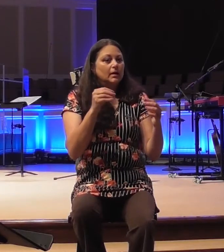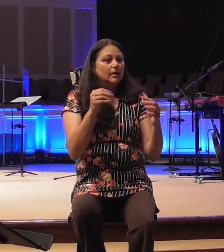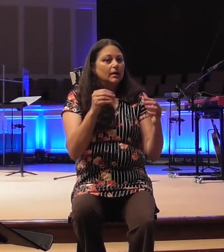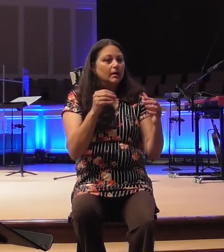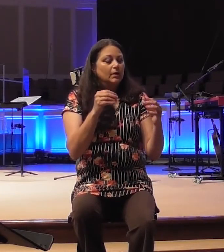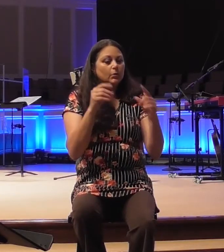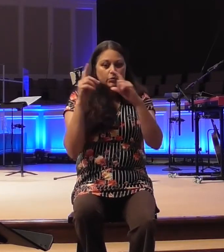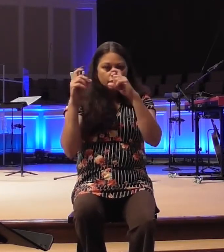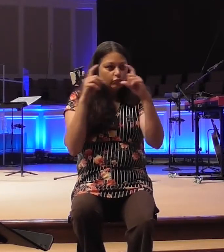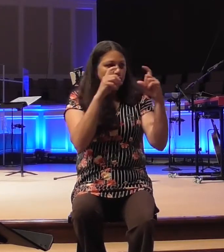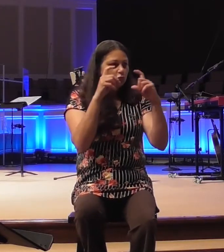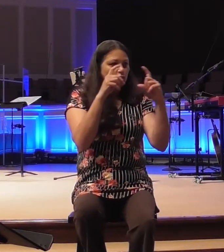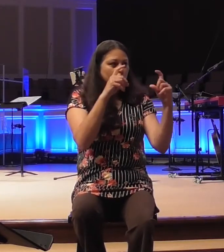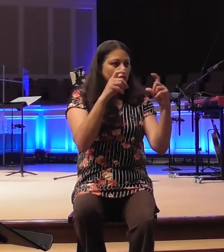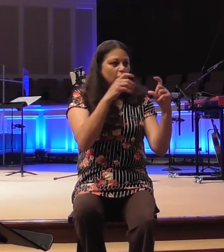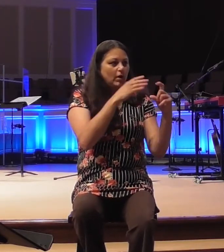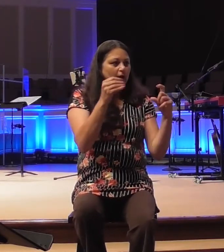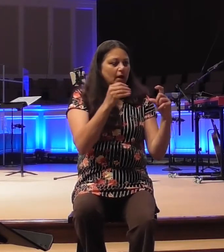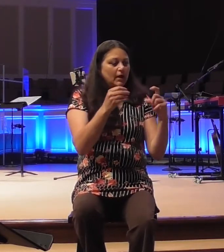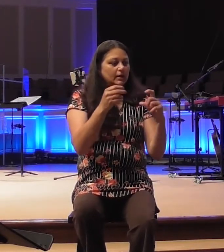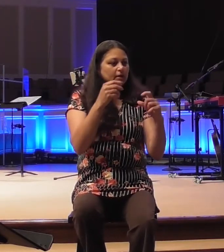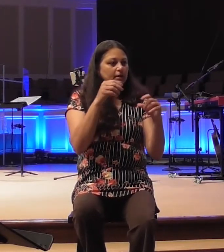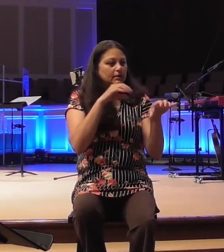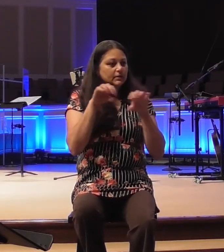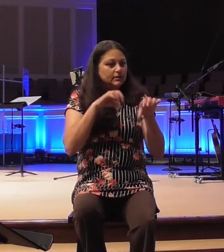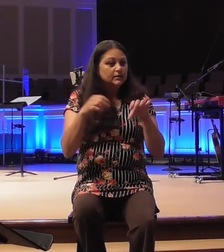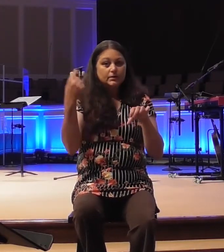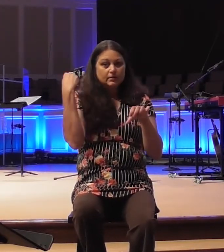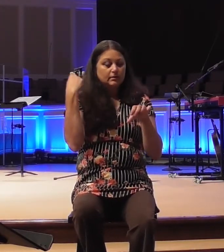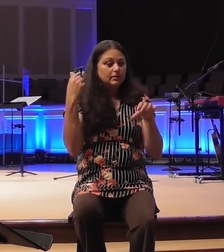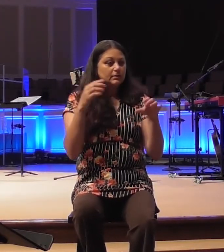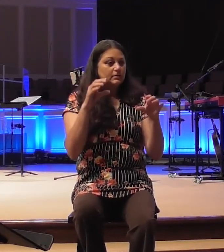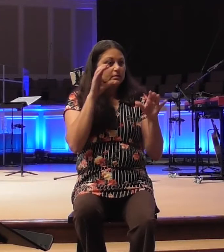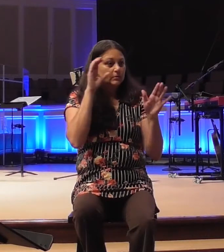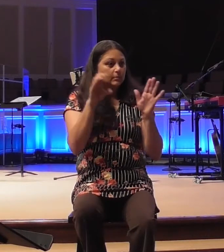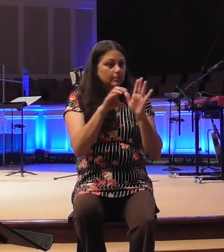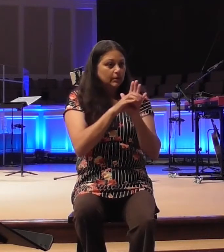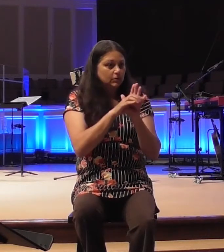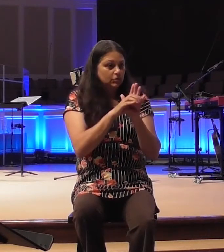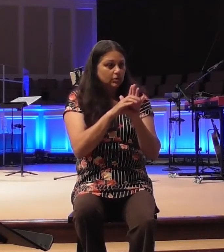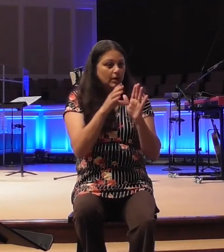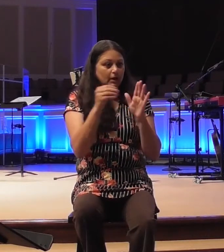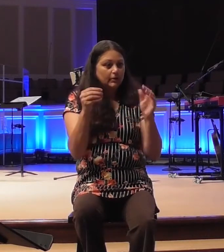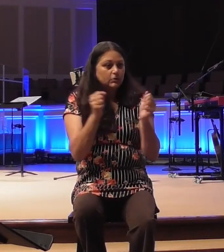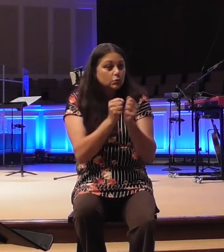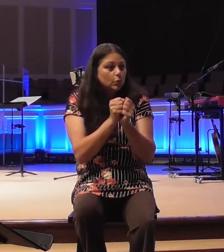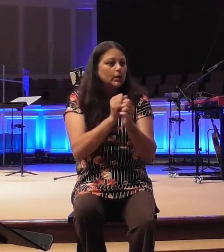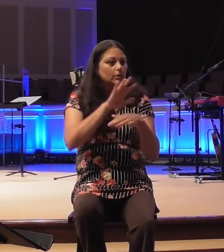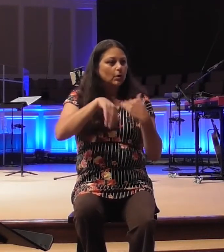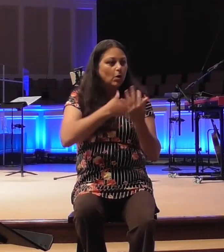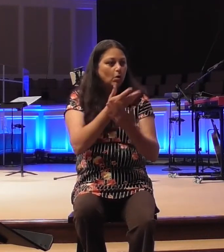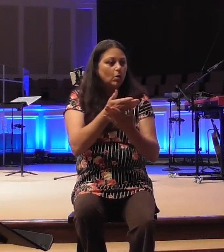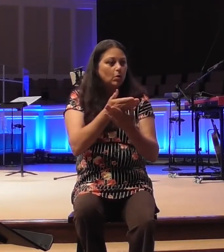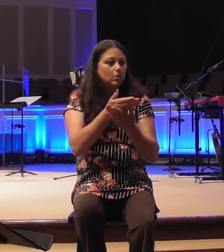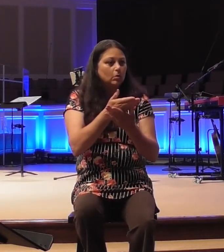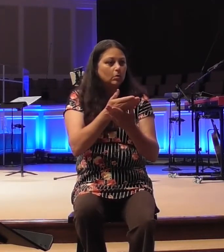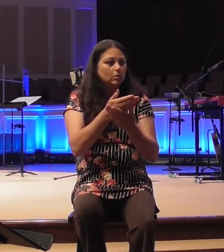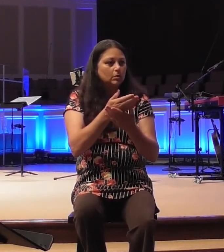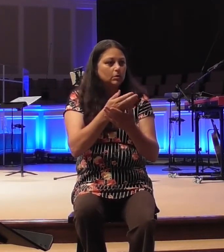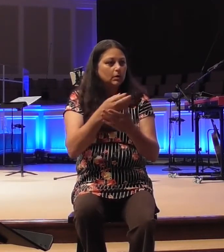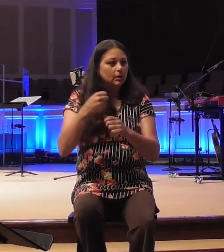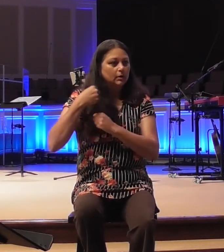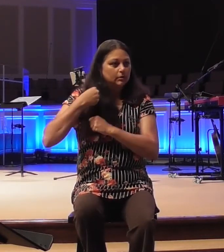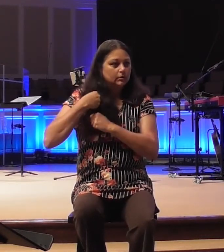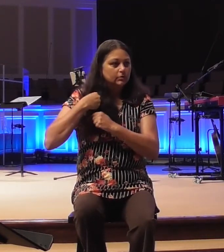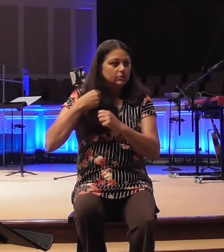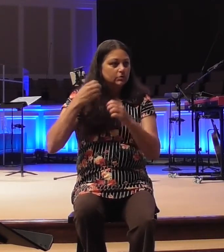anywhere. And Joe Rosenthal was embedded with those troops. And he recognized as they were preparing to raise that